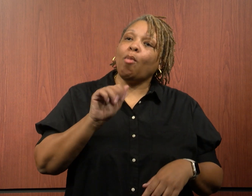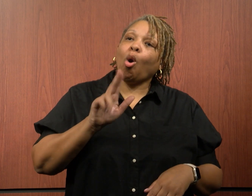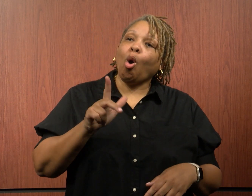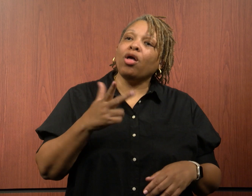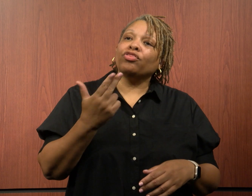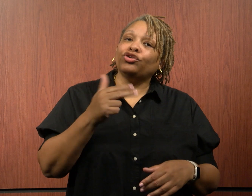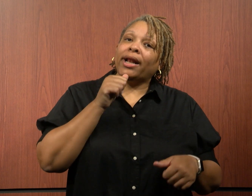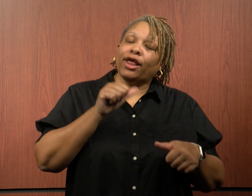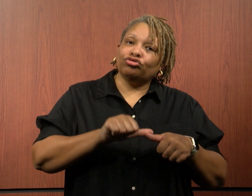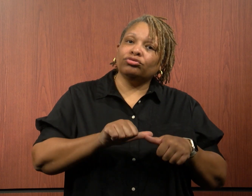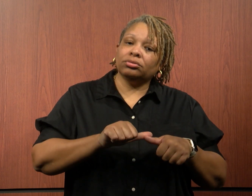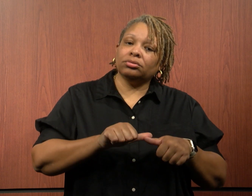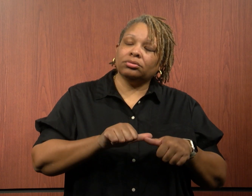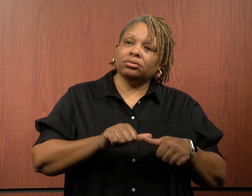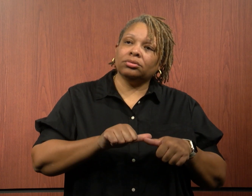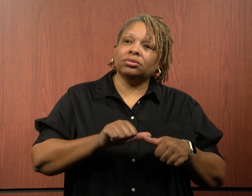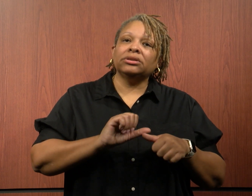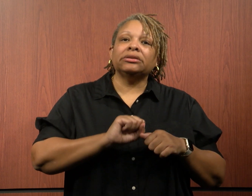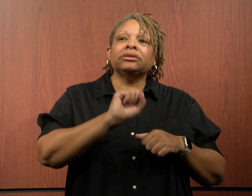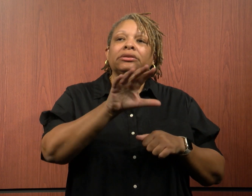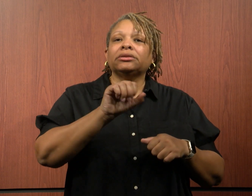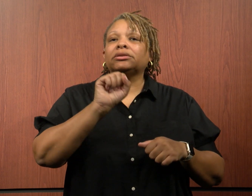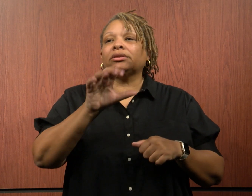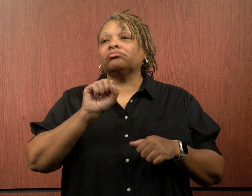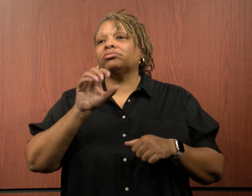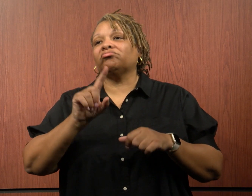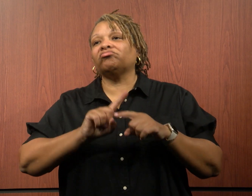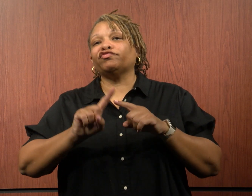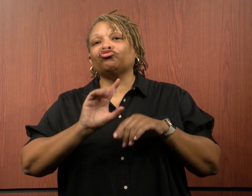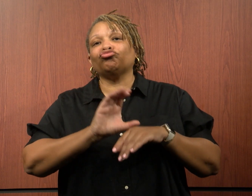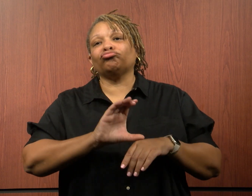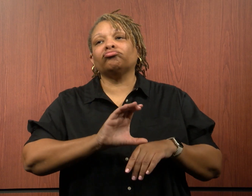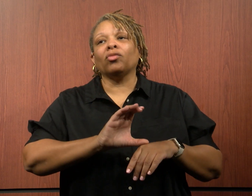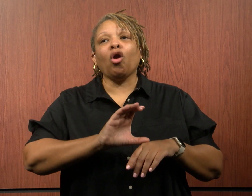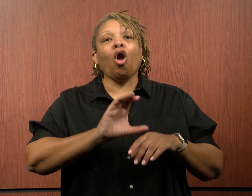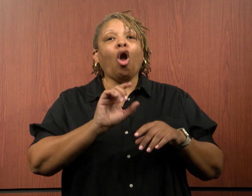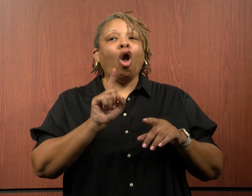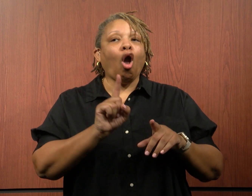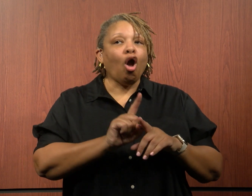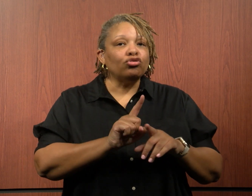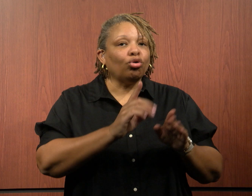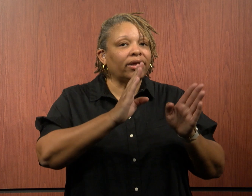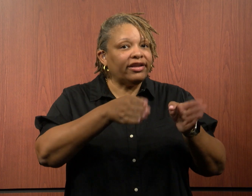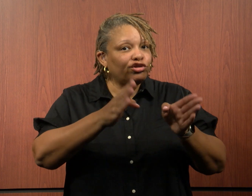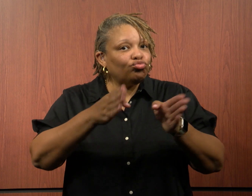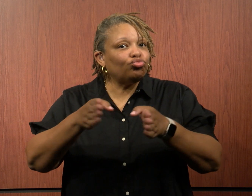letters Paul wrote to various Christian communities and individuals. These letters are like